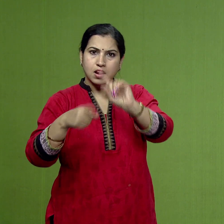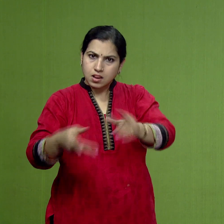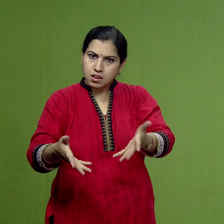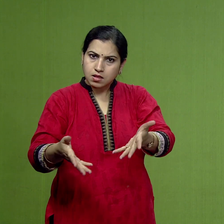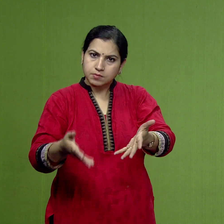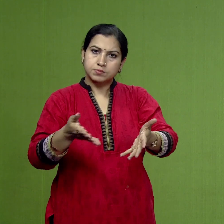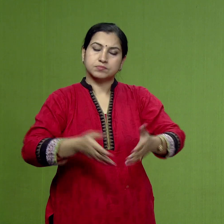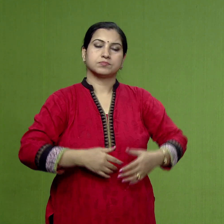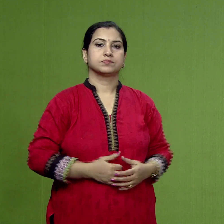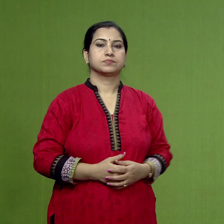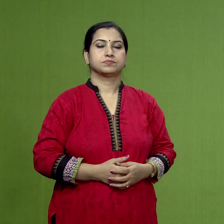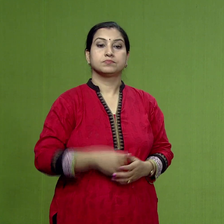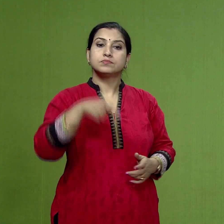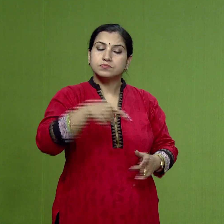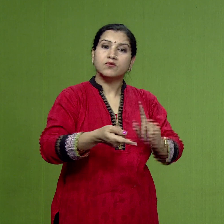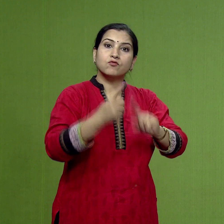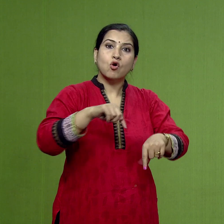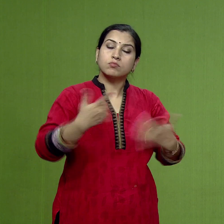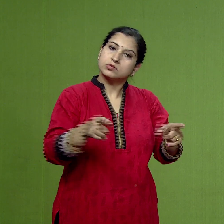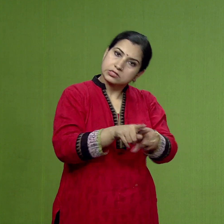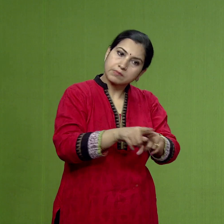pulp, which comes from the forest.